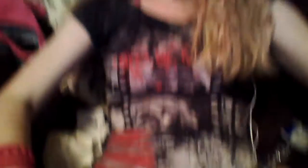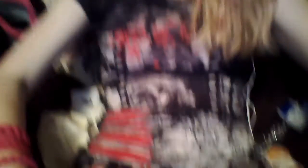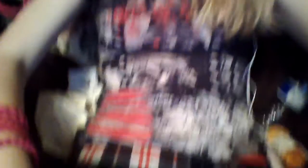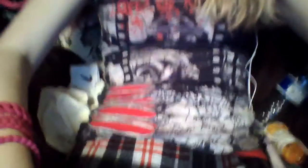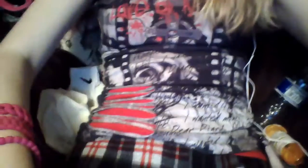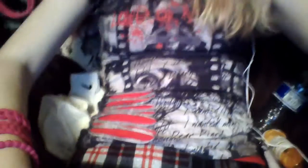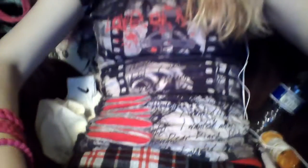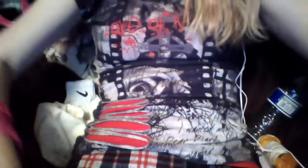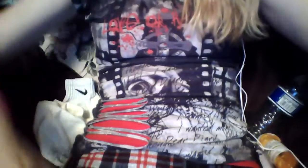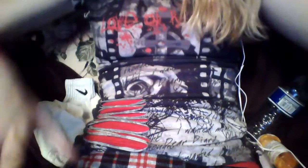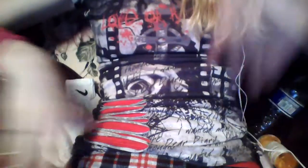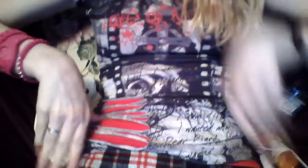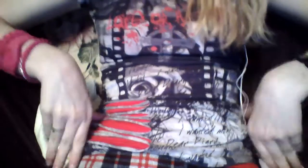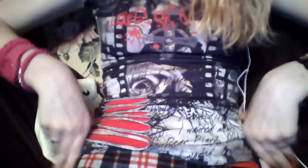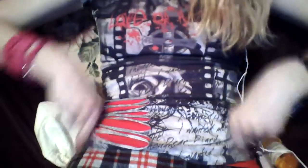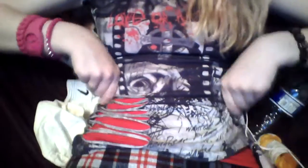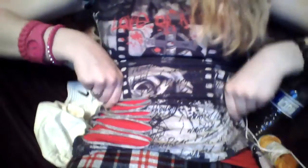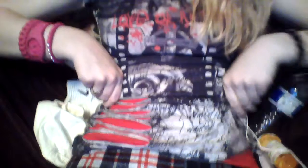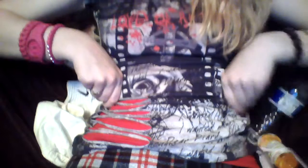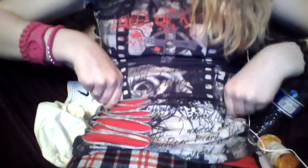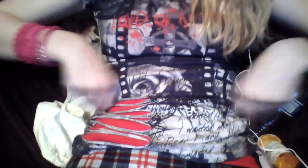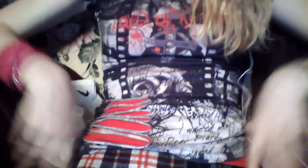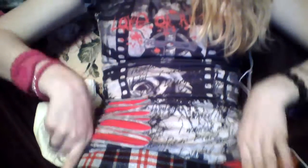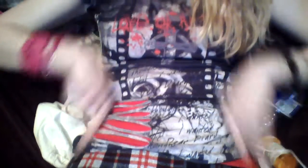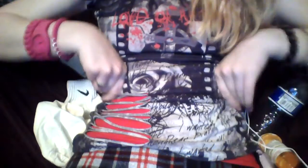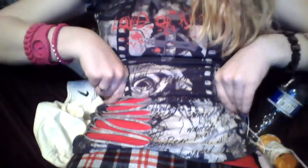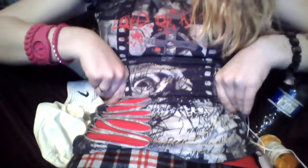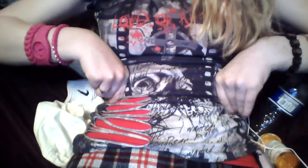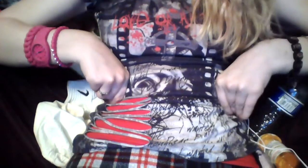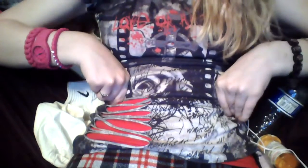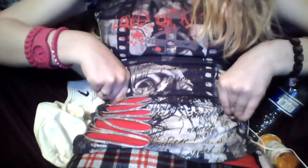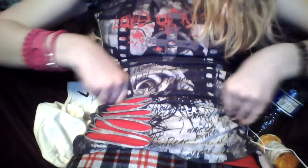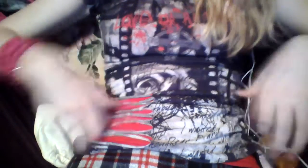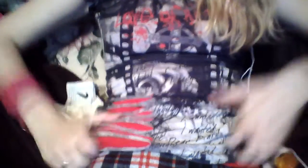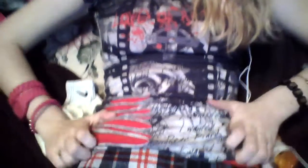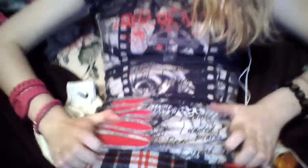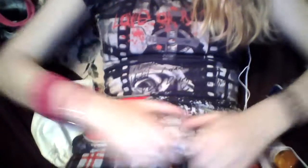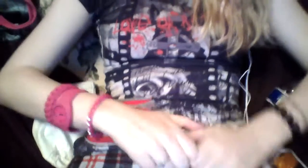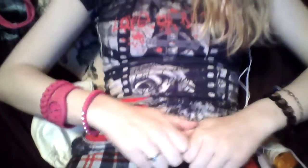go up to your waist and you go pants. Okay. Yes. There's also a belt.